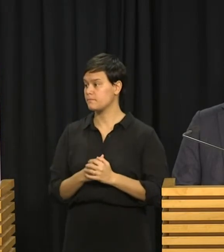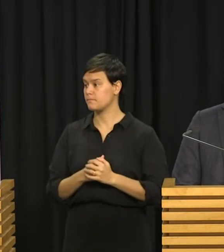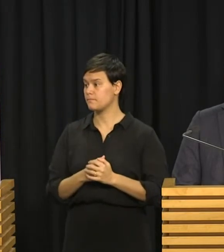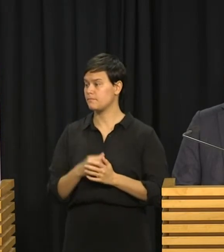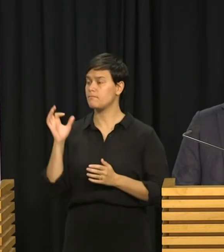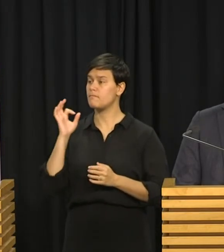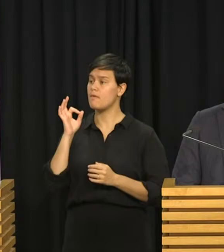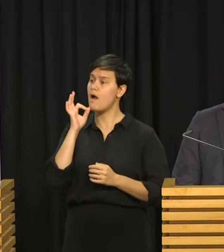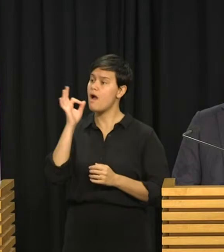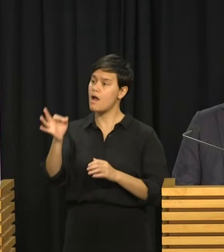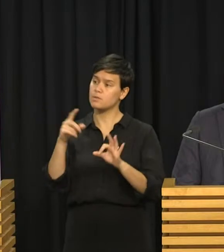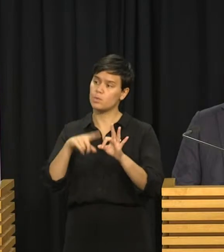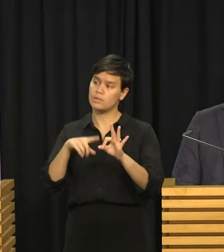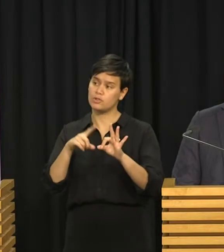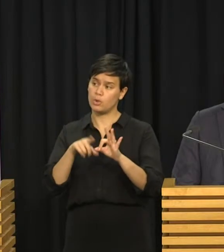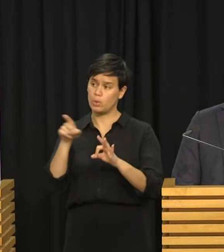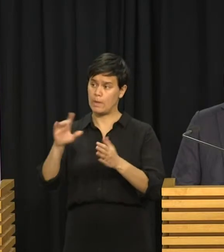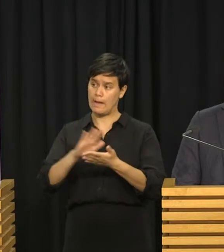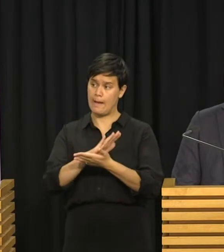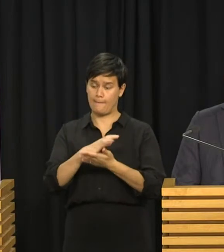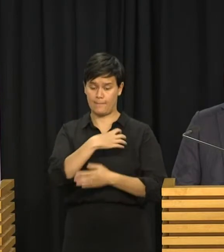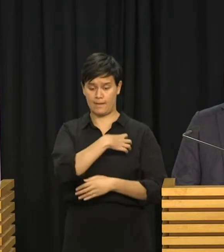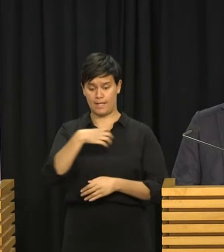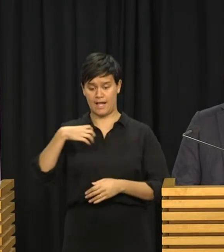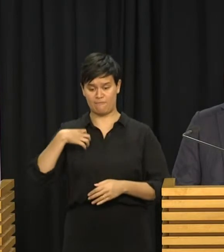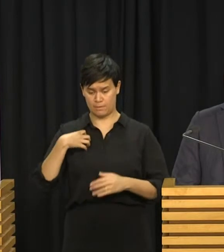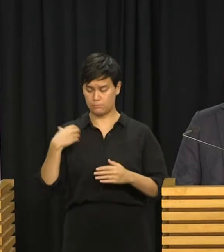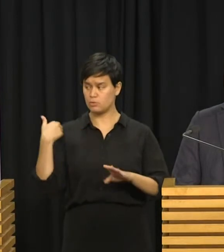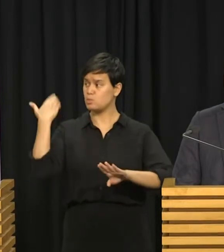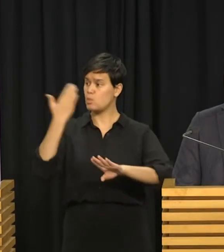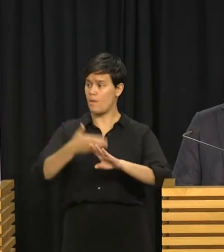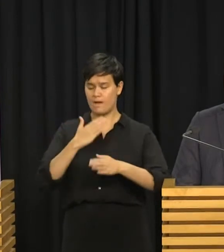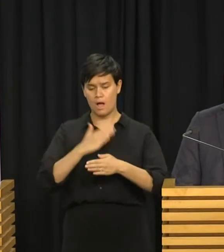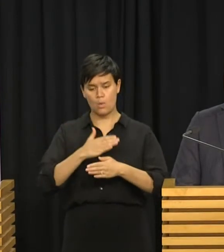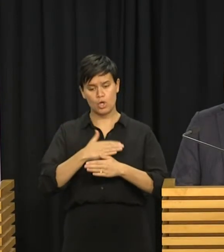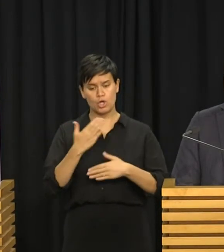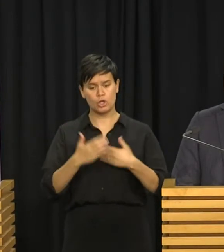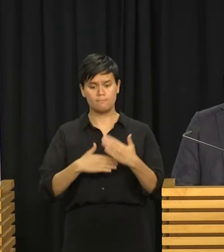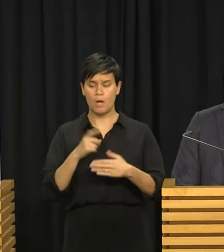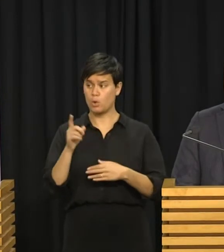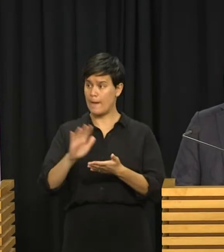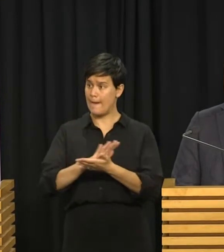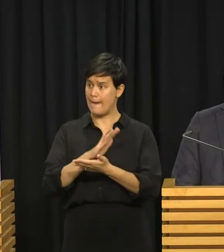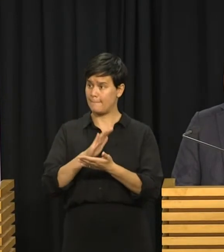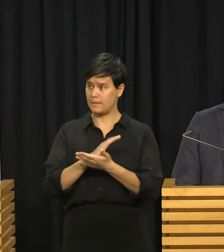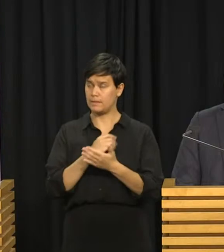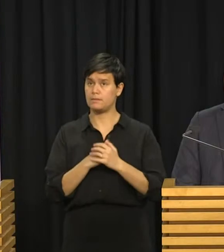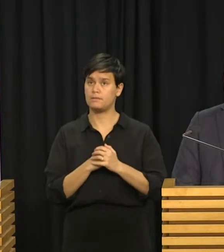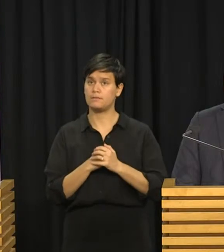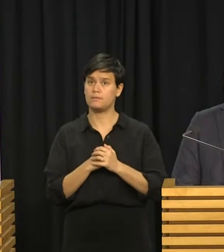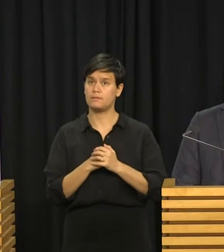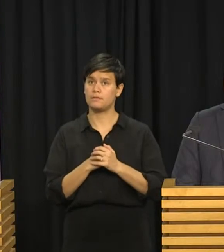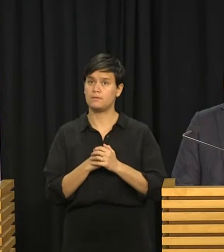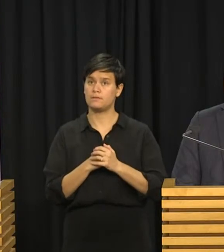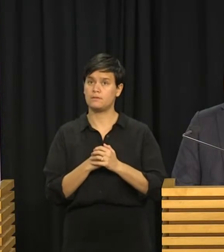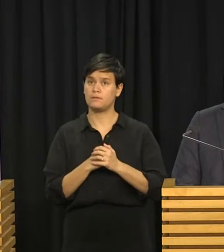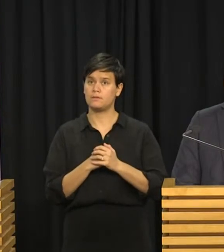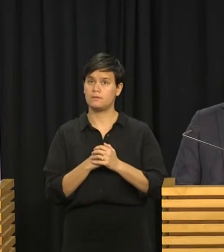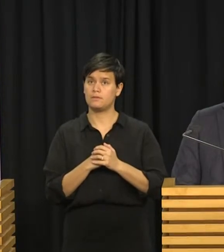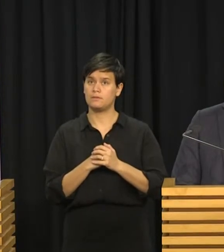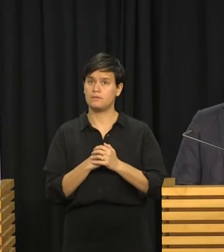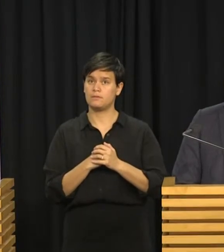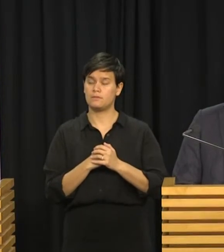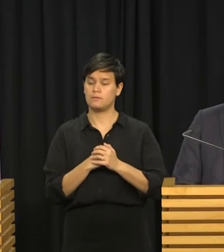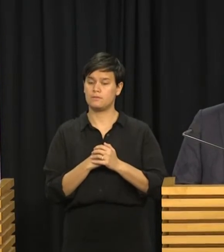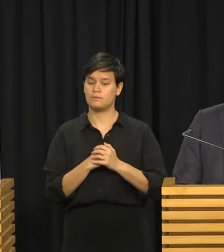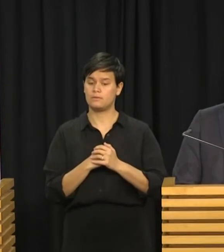you comfortable with the pace at which the government has worked to consult on measures to curb housing demand, given